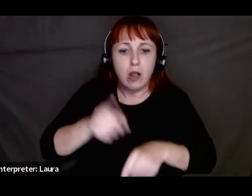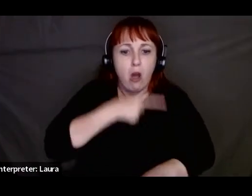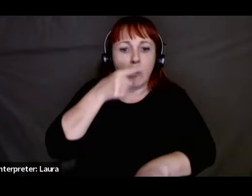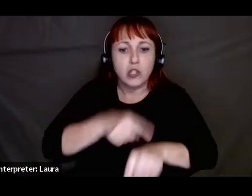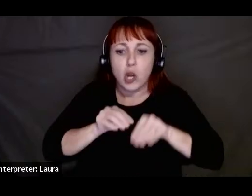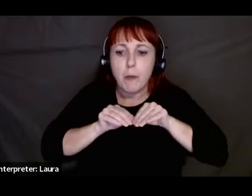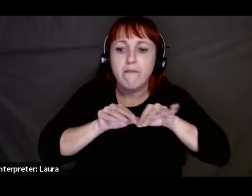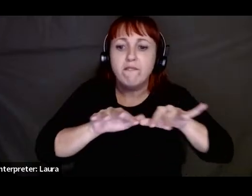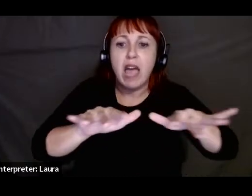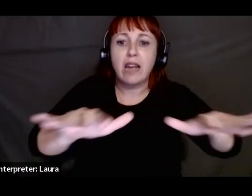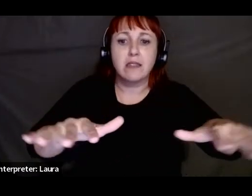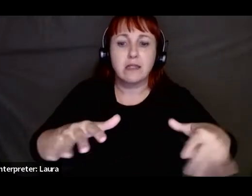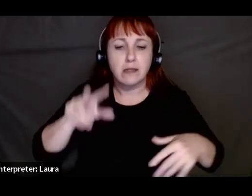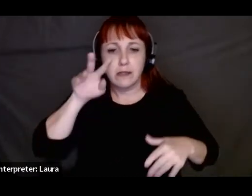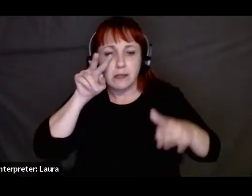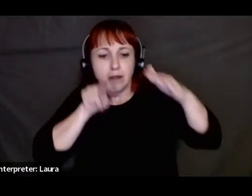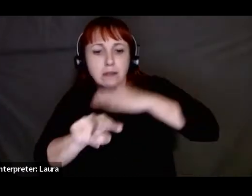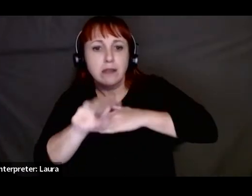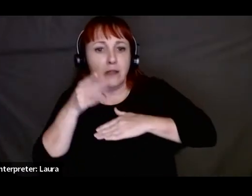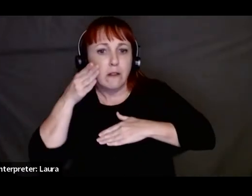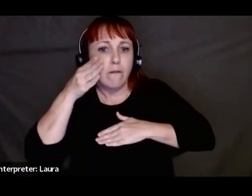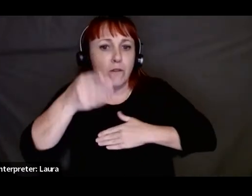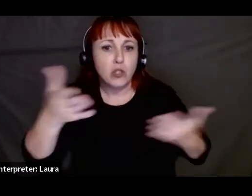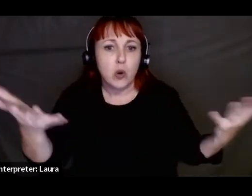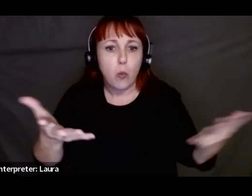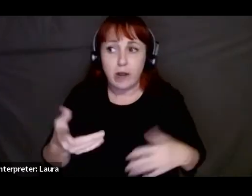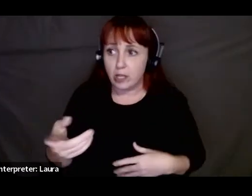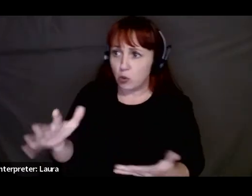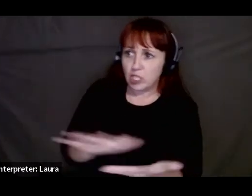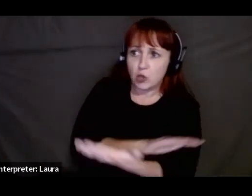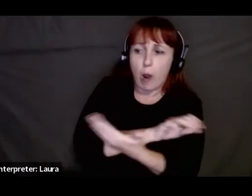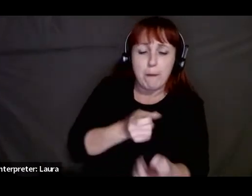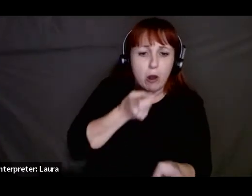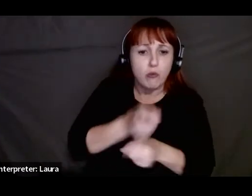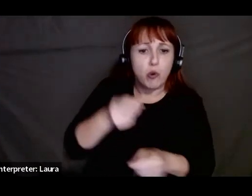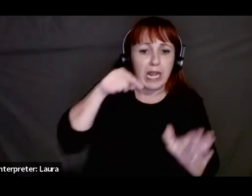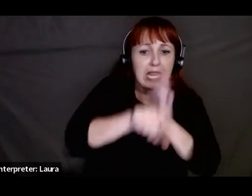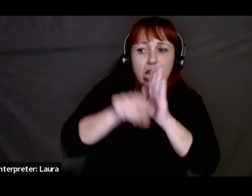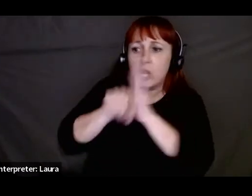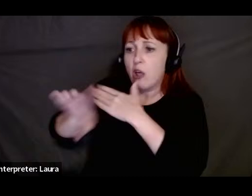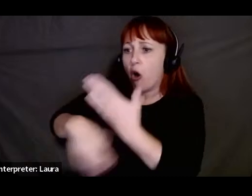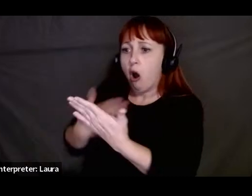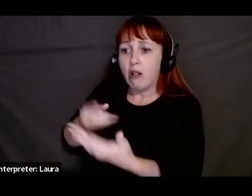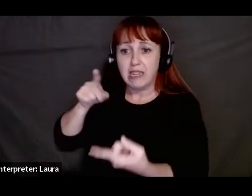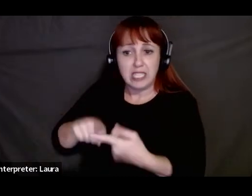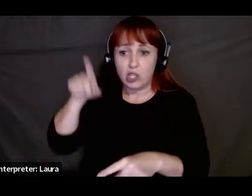long-term effects of those things? You're just gonna wipe out everything until you cannot?